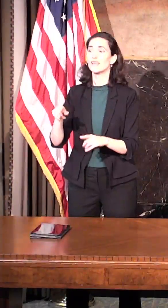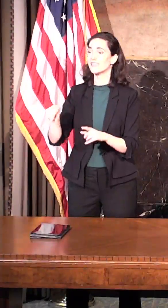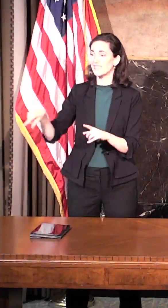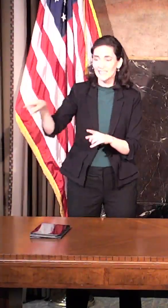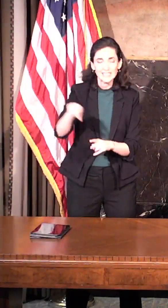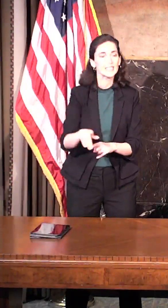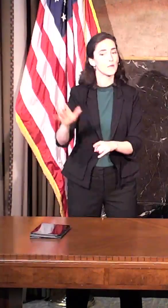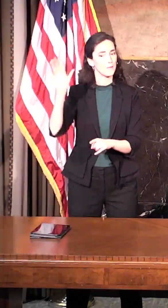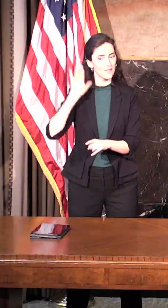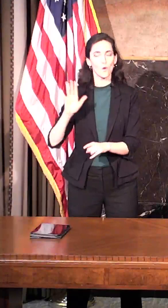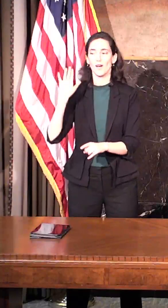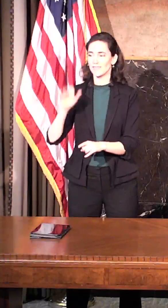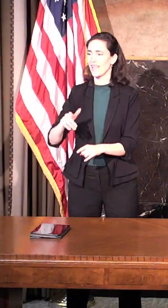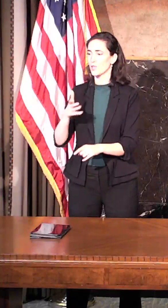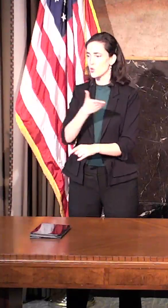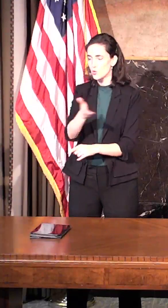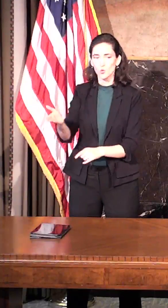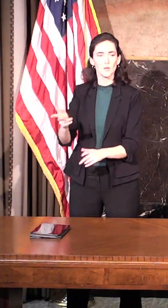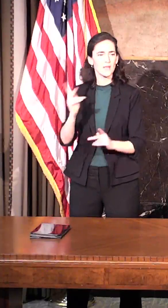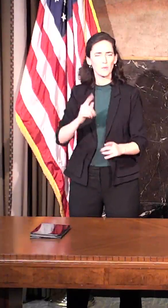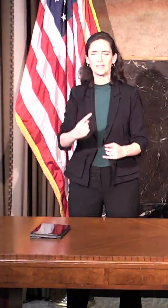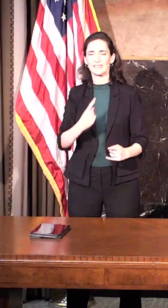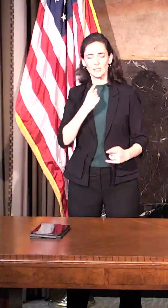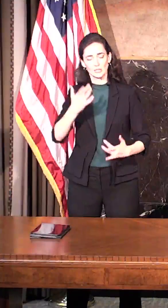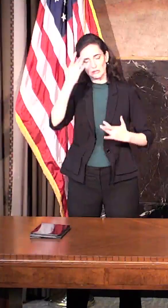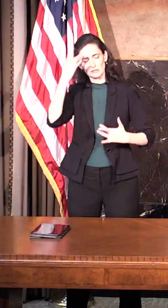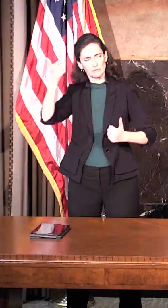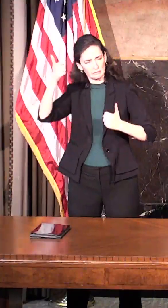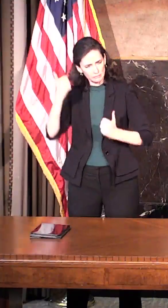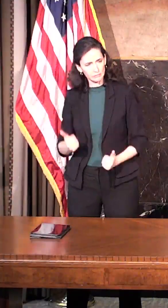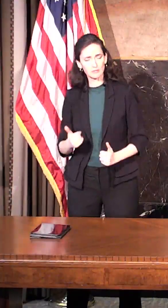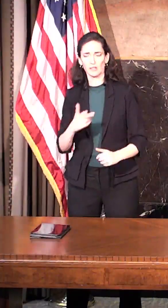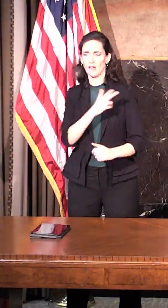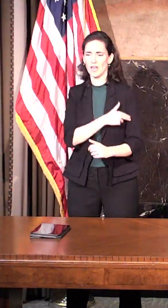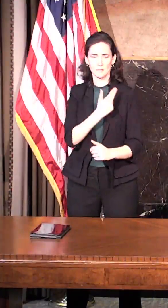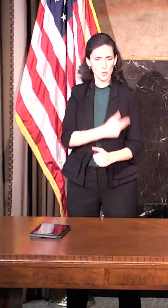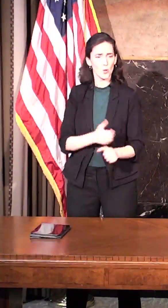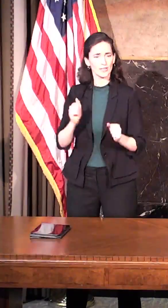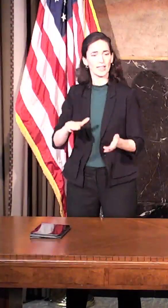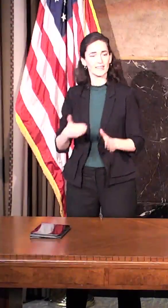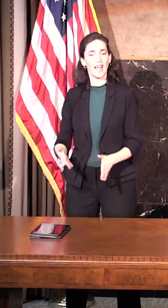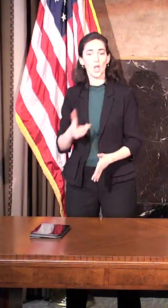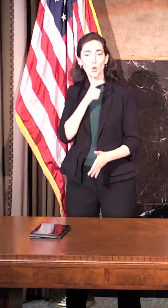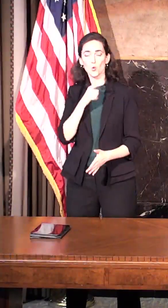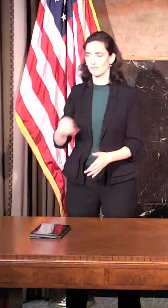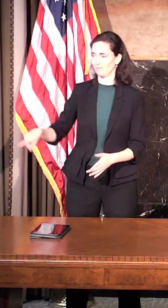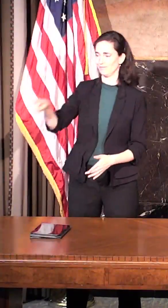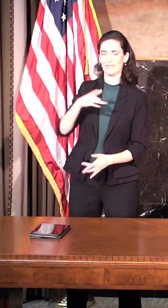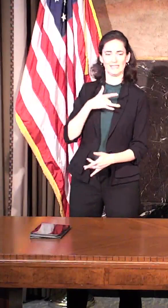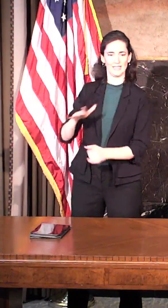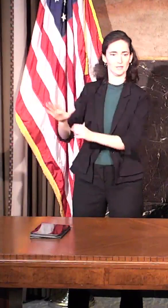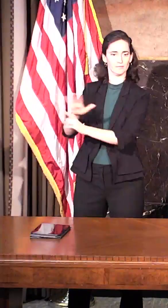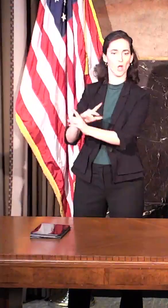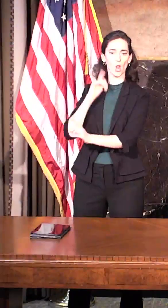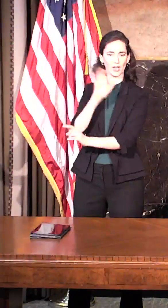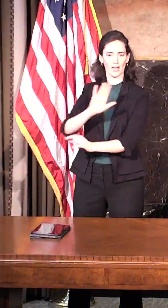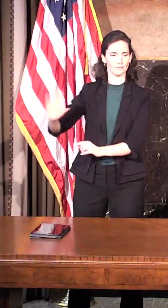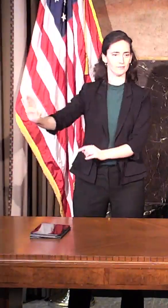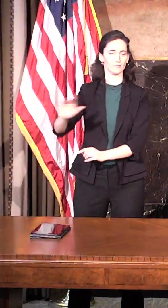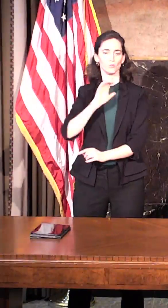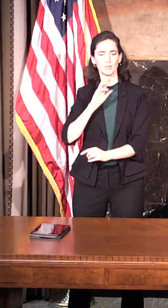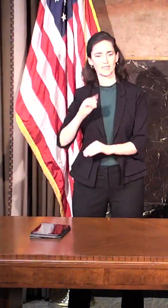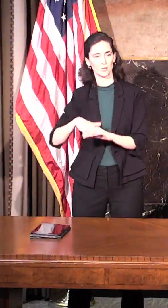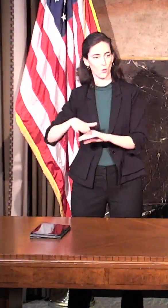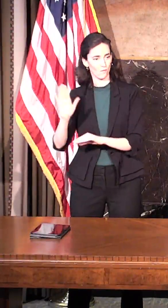most serious cases of COVID-19, most likely to end up in the hospital and most likely to die. And so